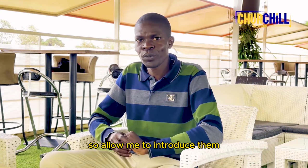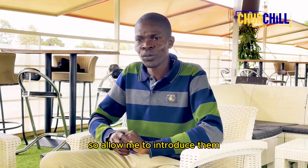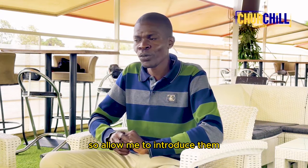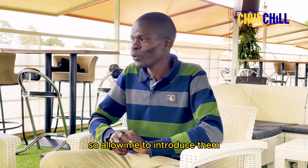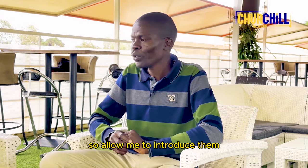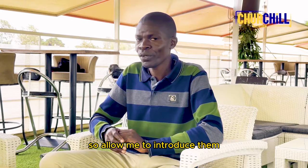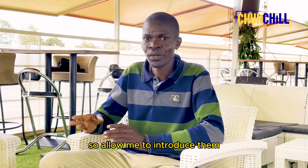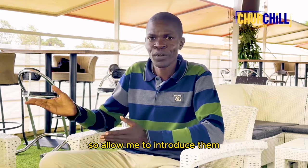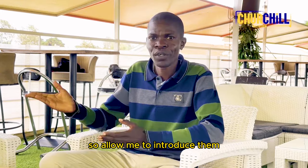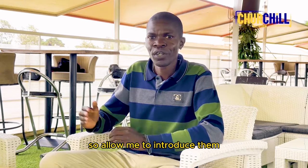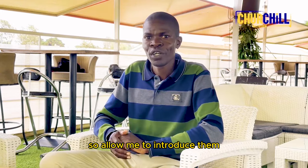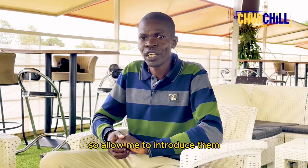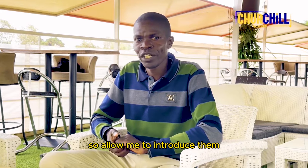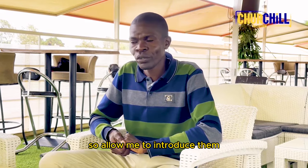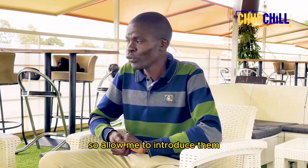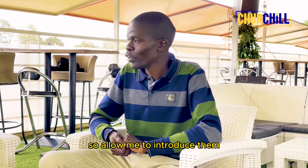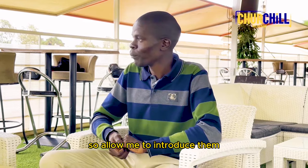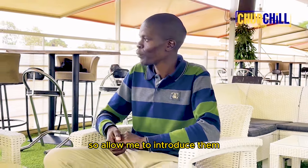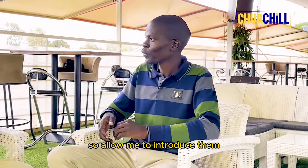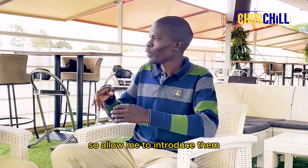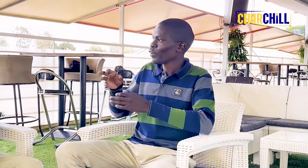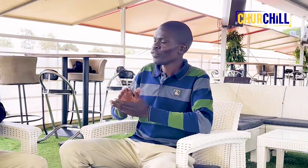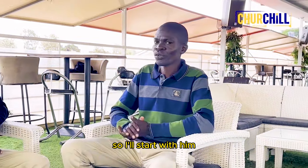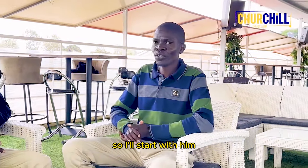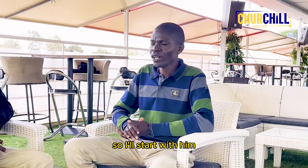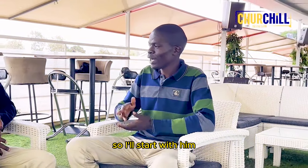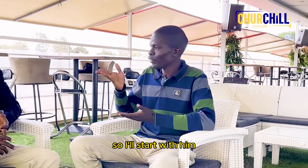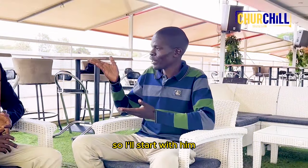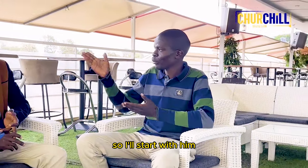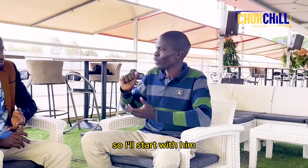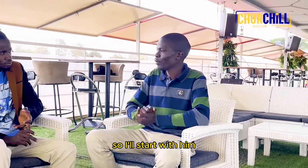to introduce them. So, I'll start with the